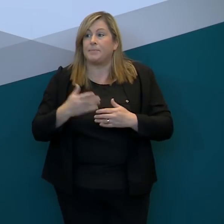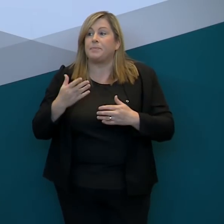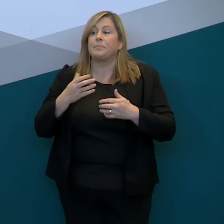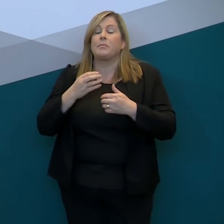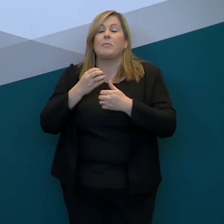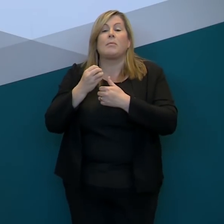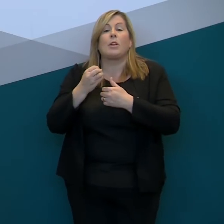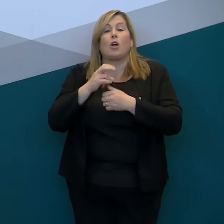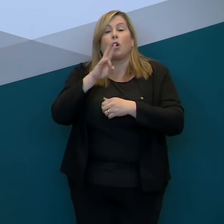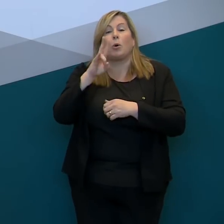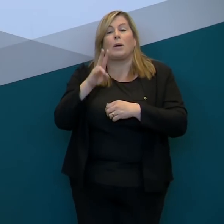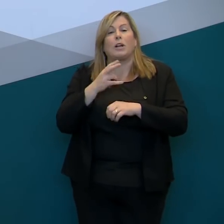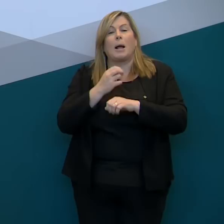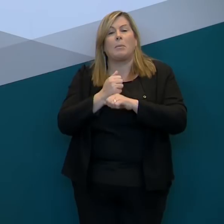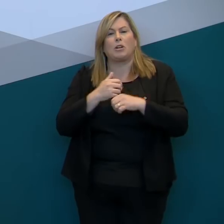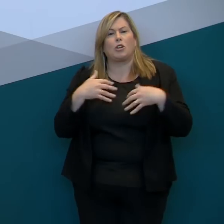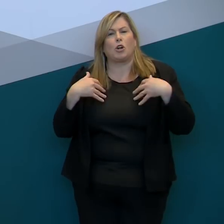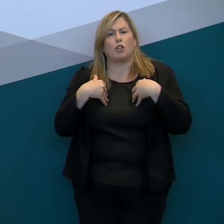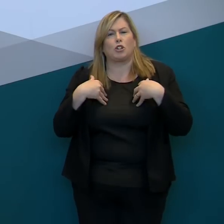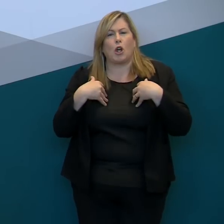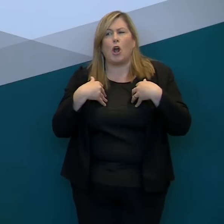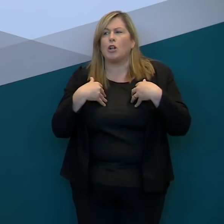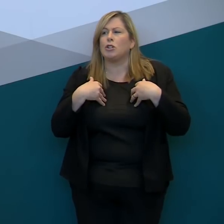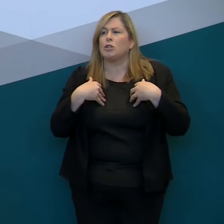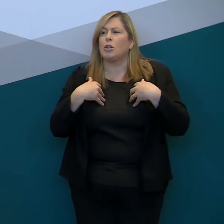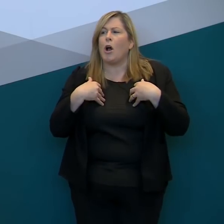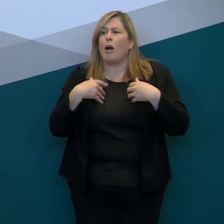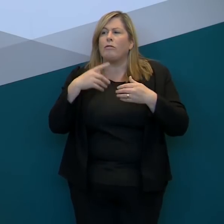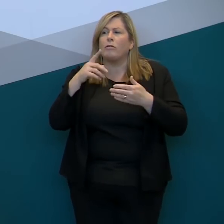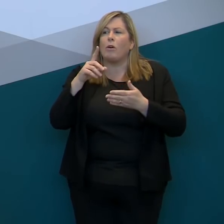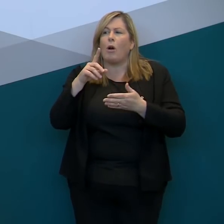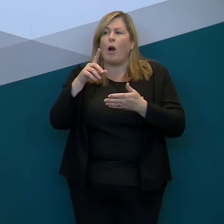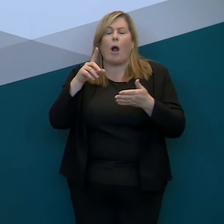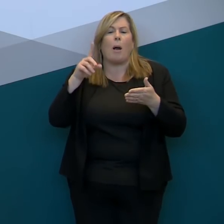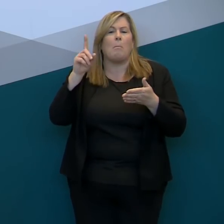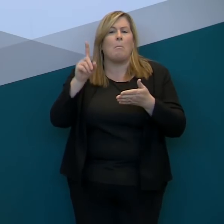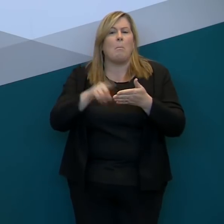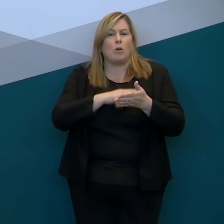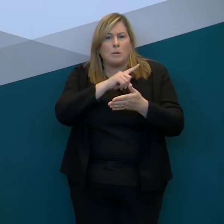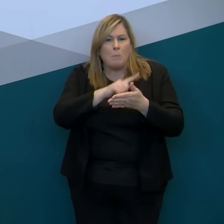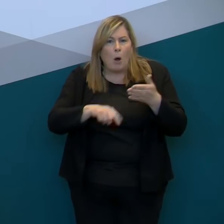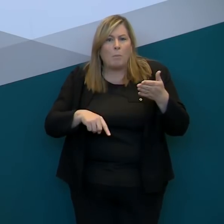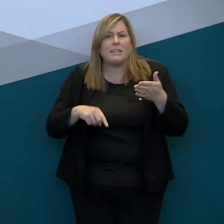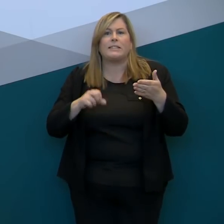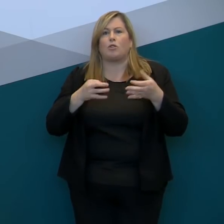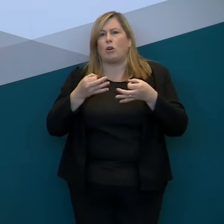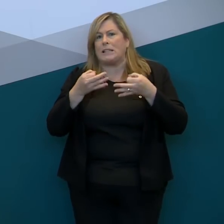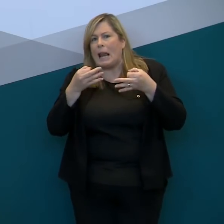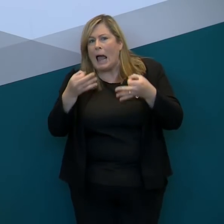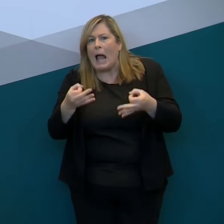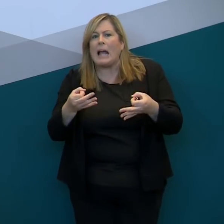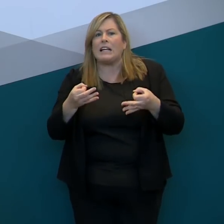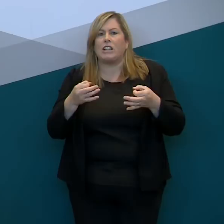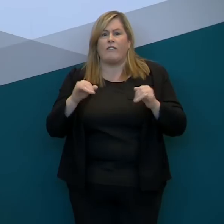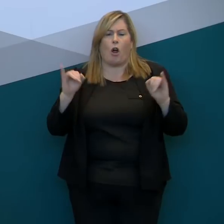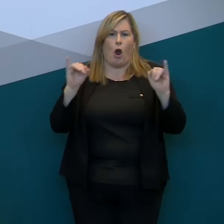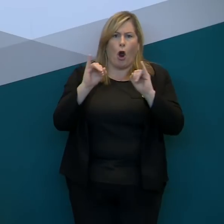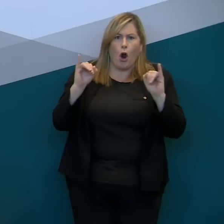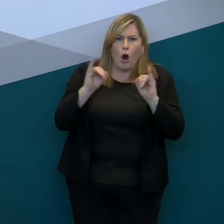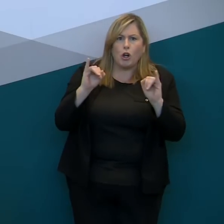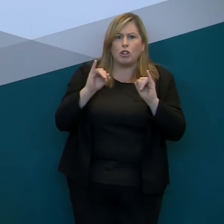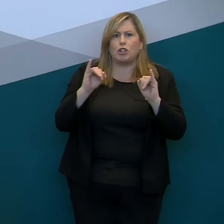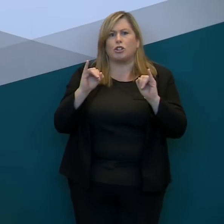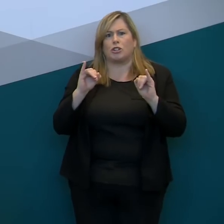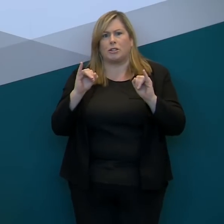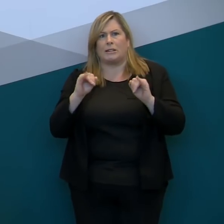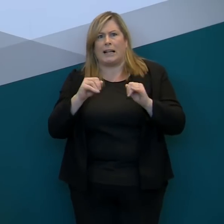the concern around the postponement of urgent medical services like cancer screening programs. And when can we expect a